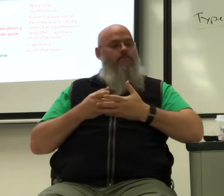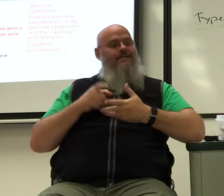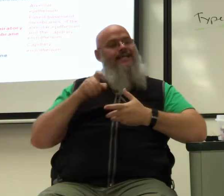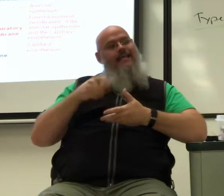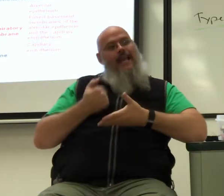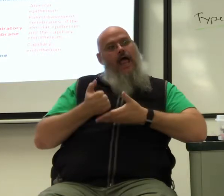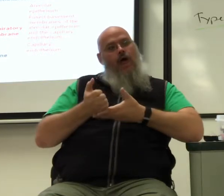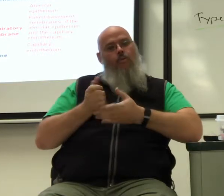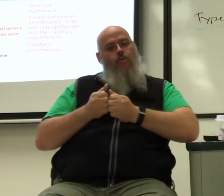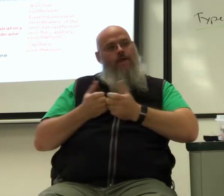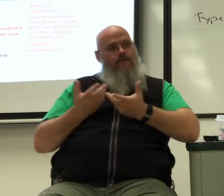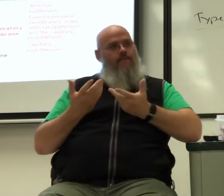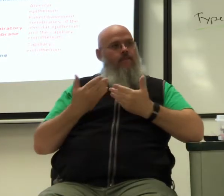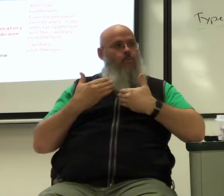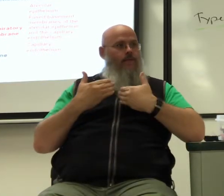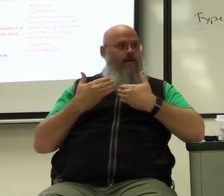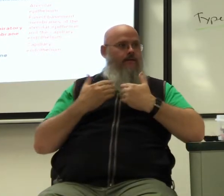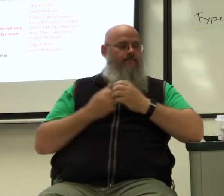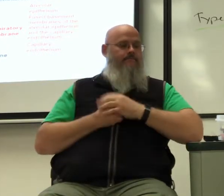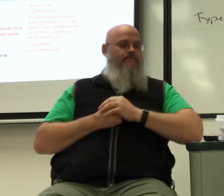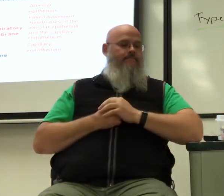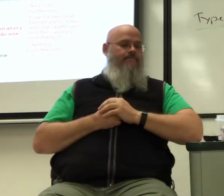born.